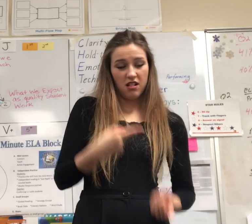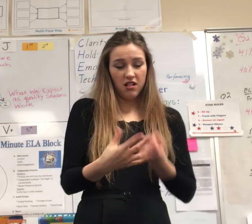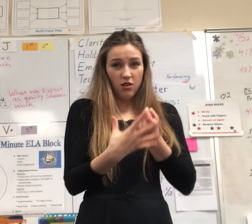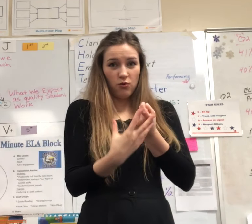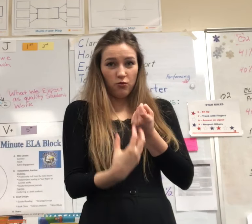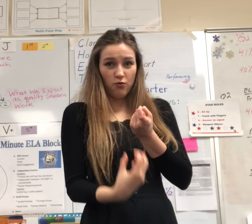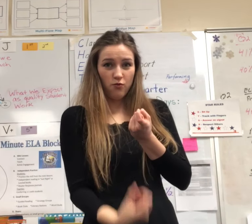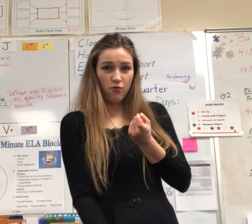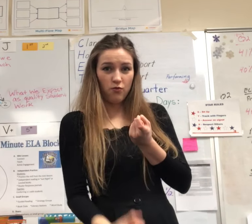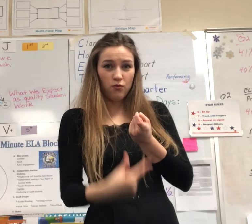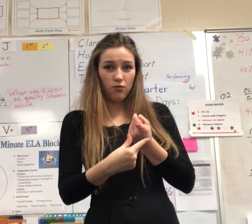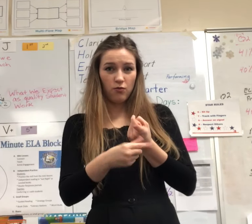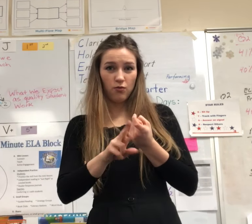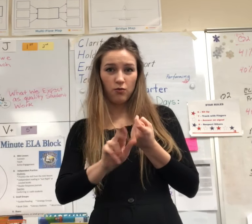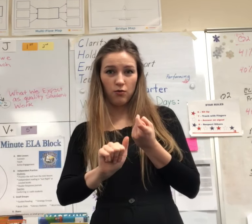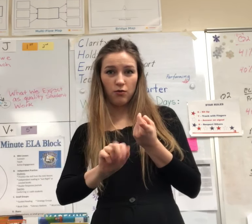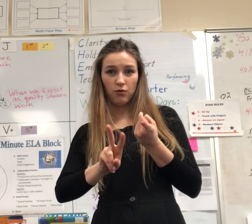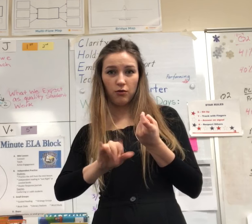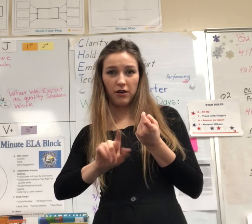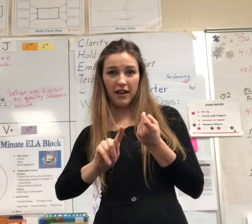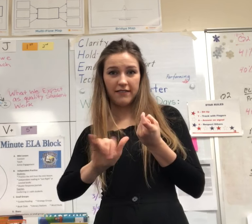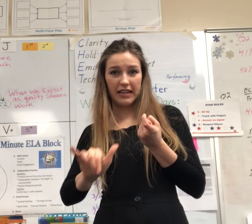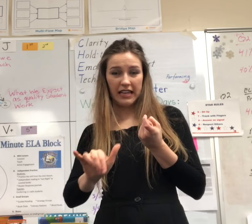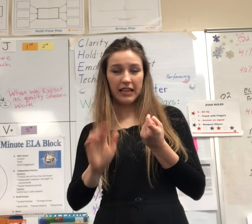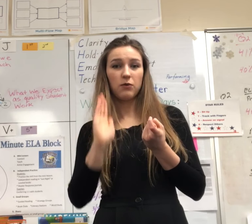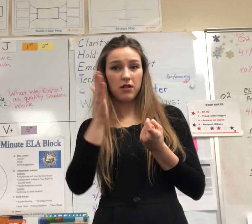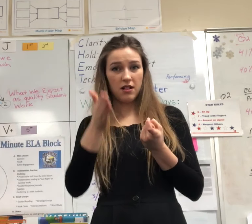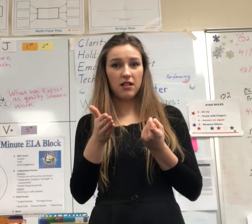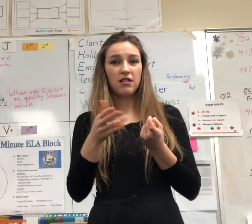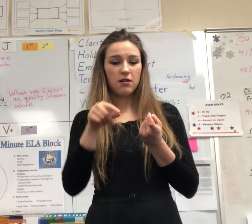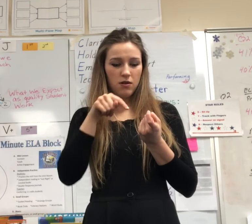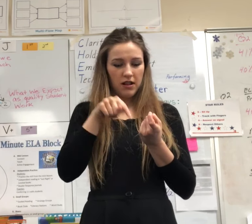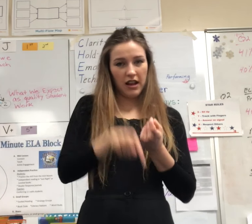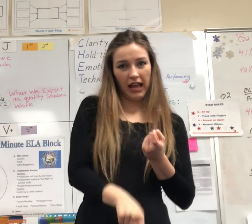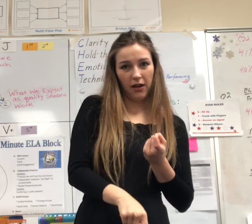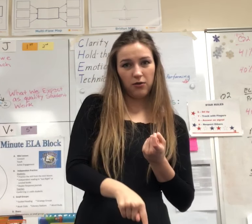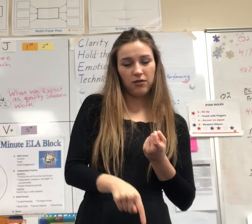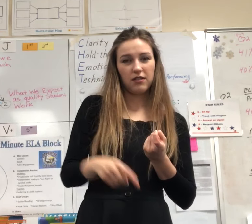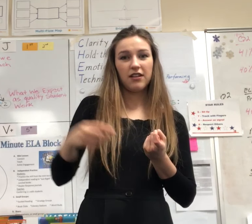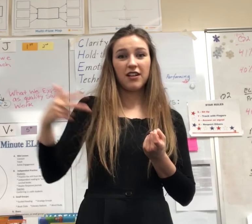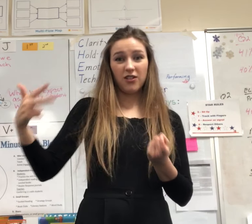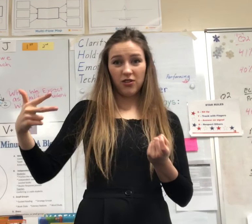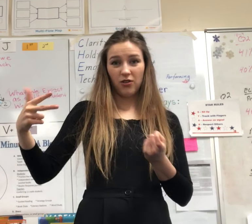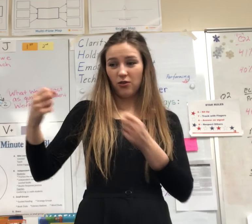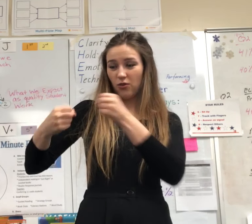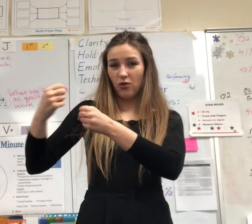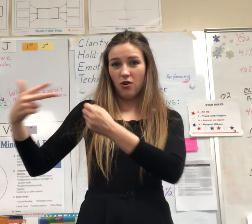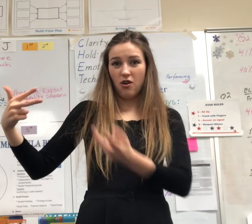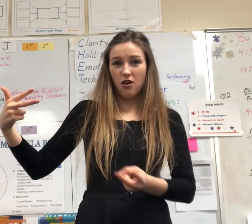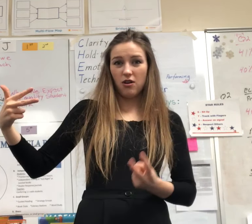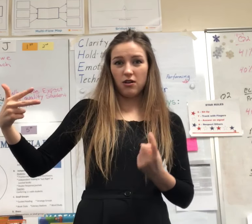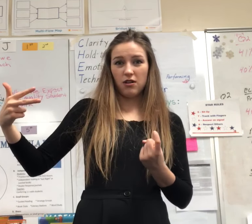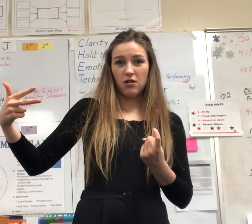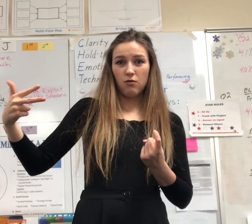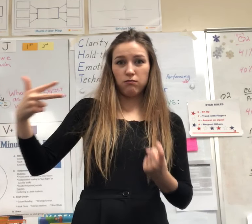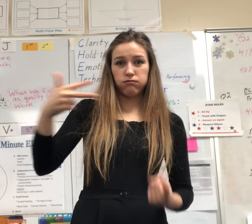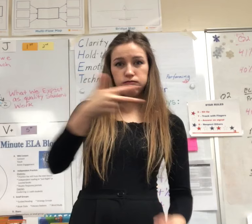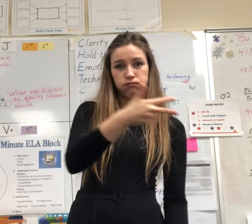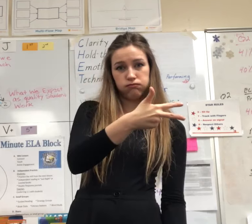start moving down. Then our car is gonna start coming. Okay, so what's